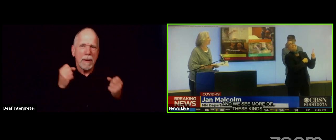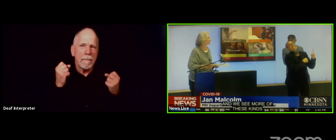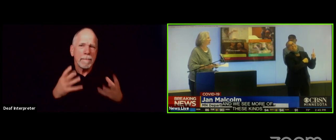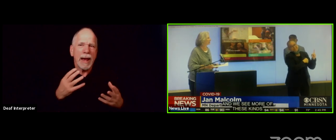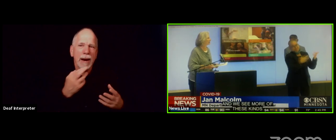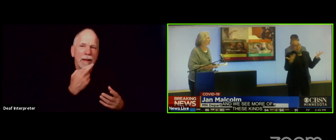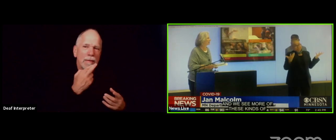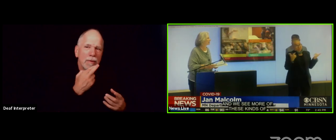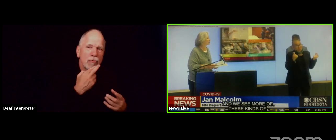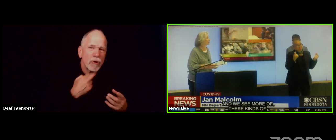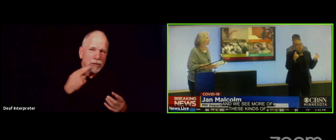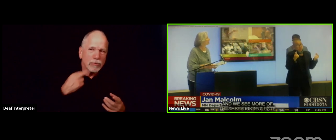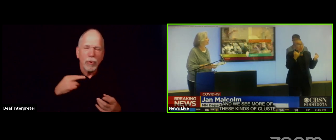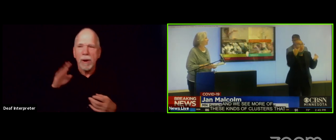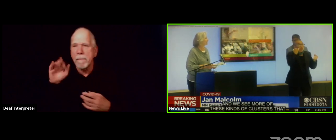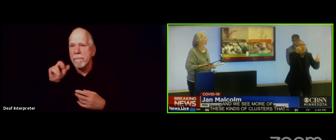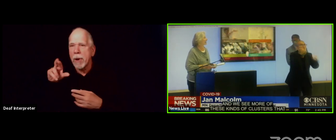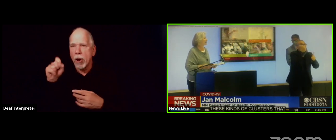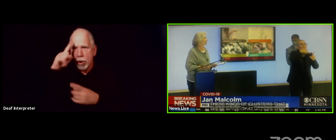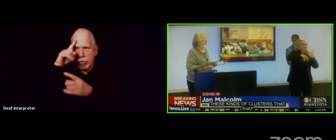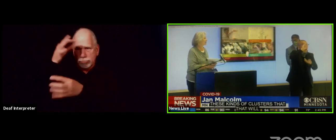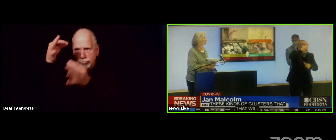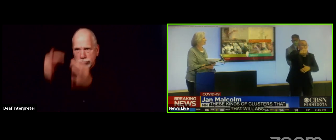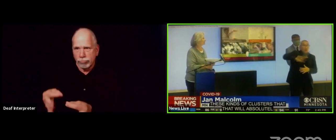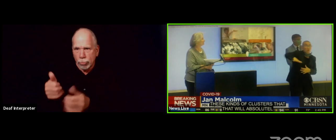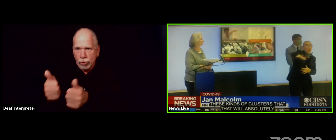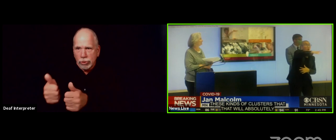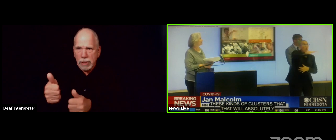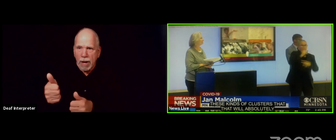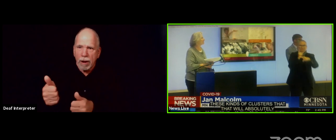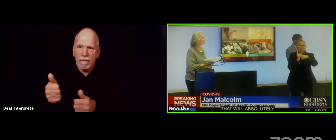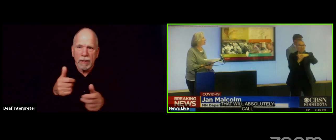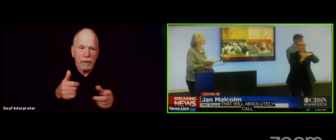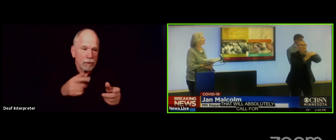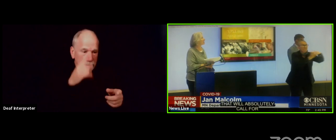for stronger mitigation measures.